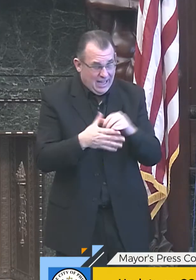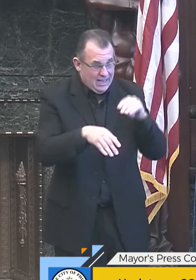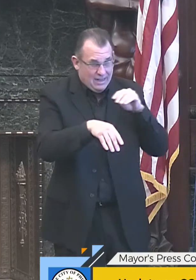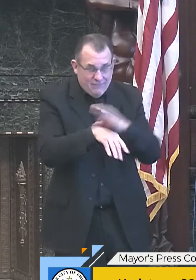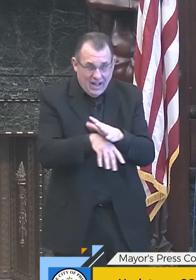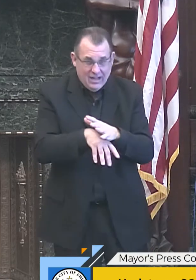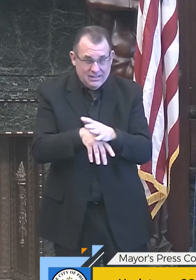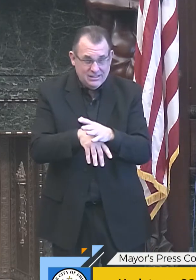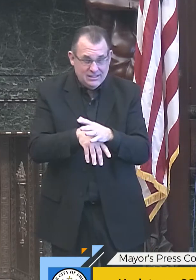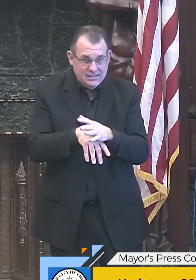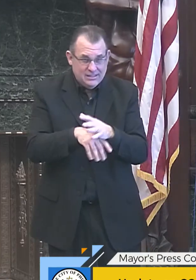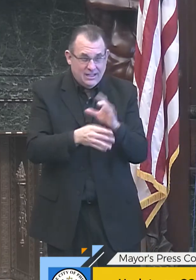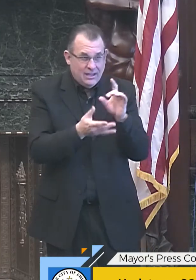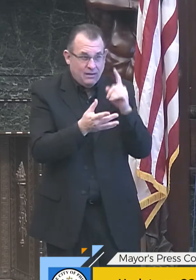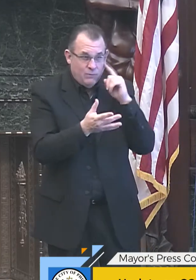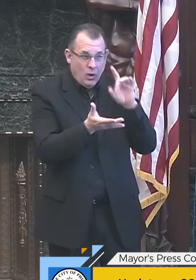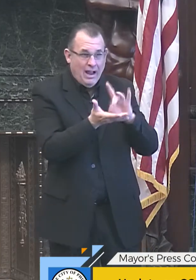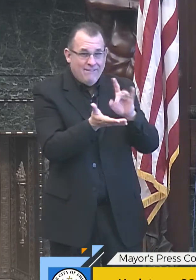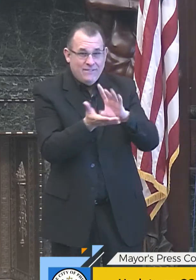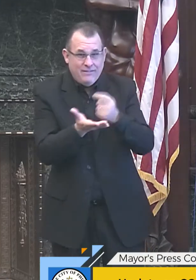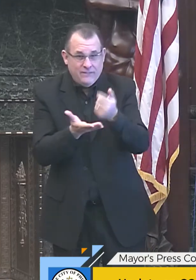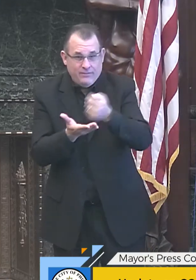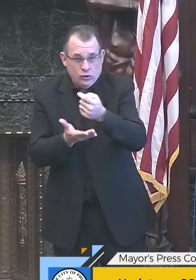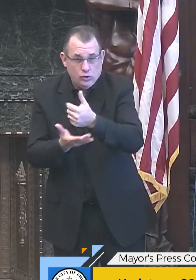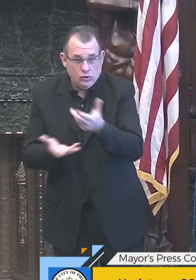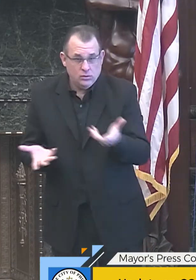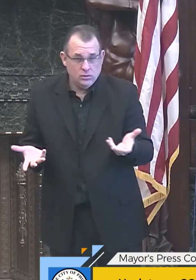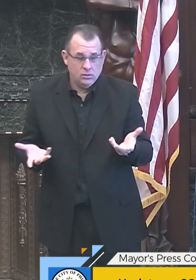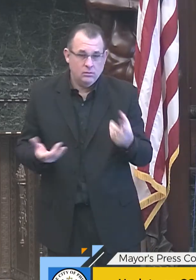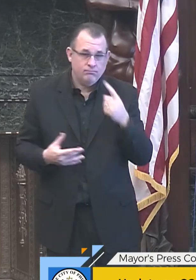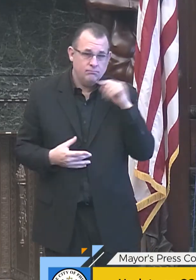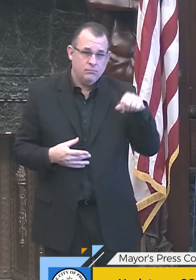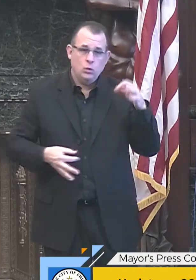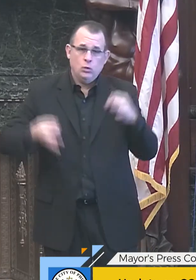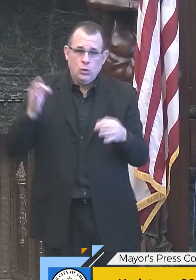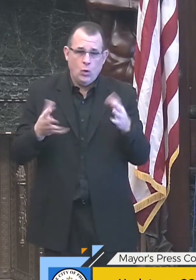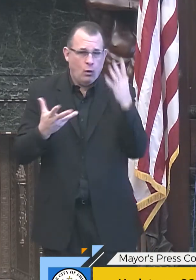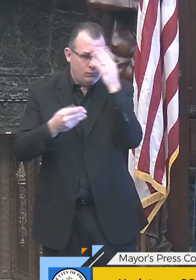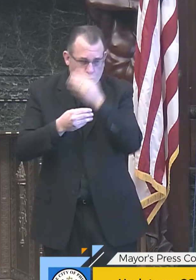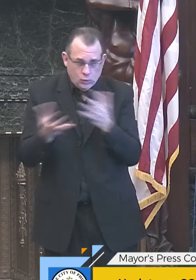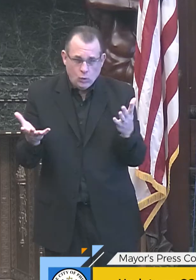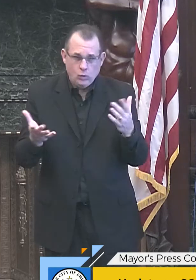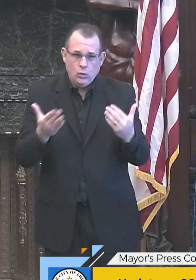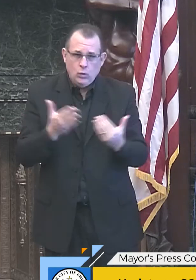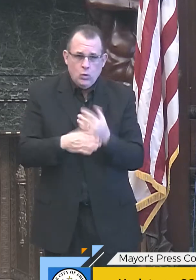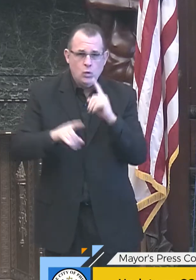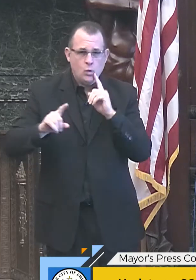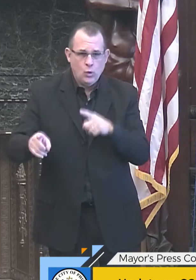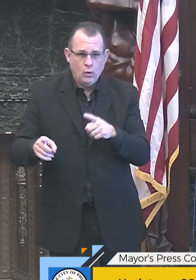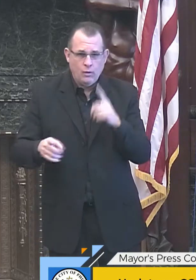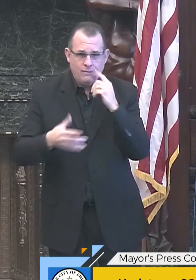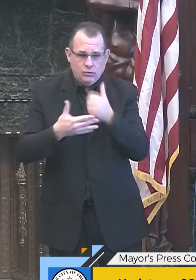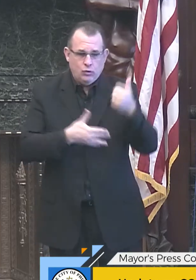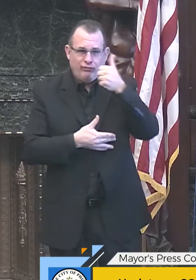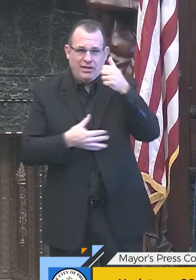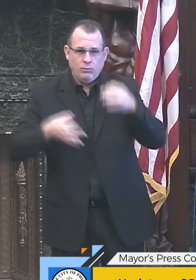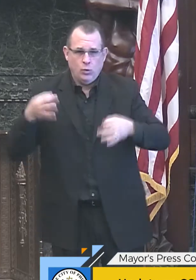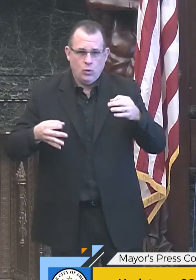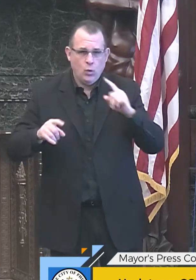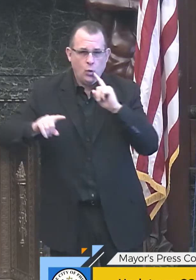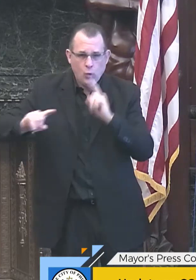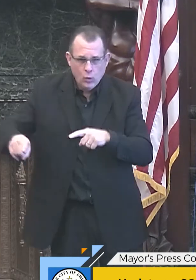court system? Yes, the courts actually issued a new order. The Supreme Court issued a new order